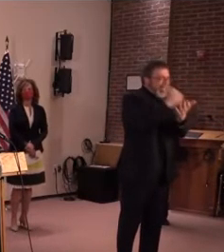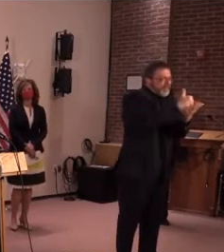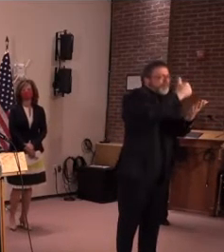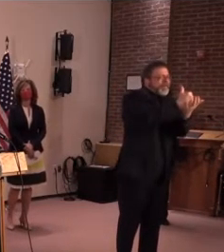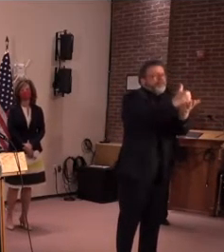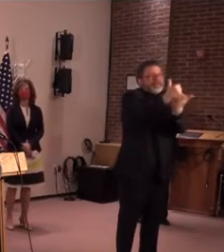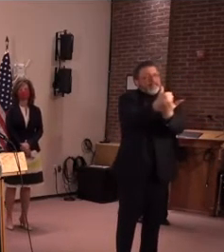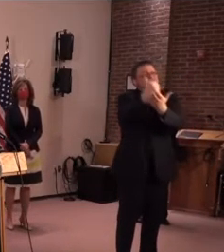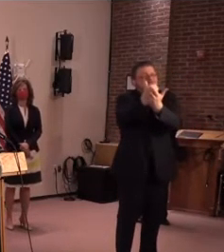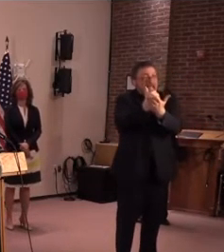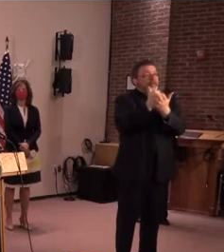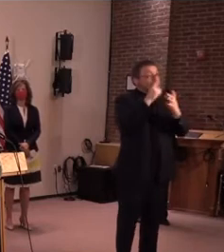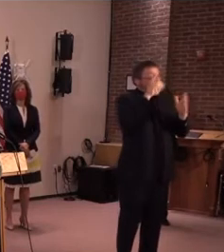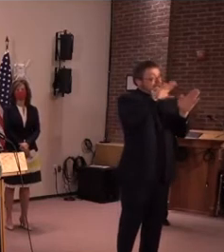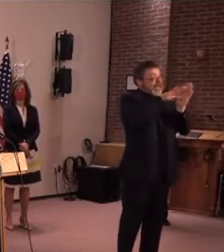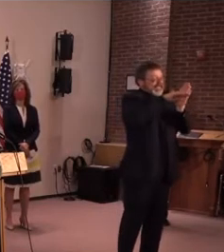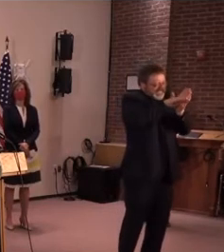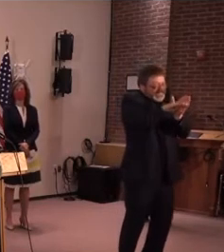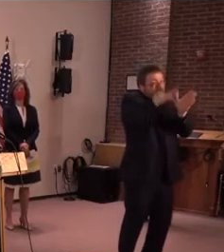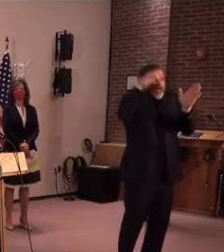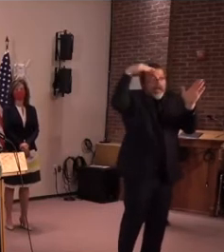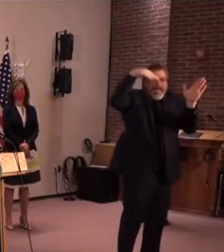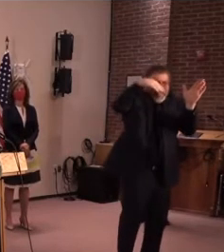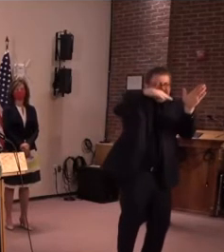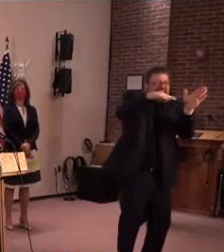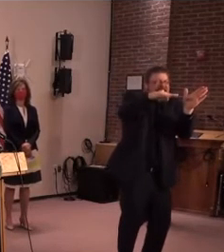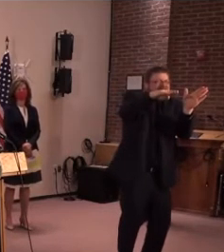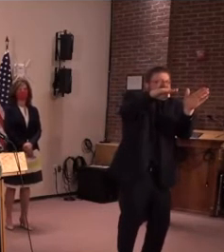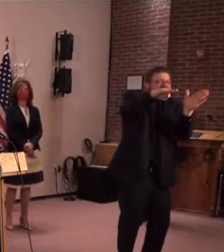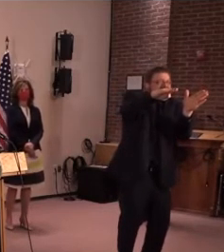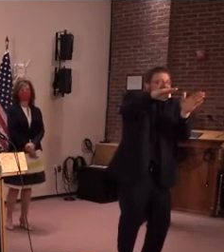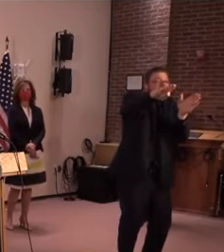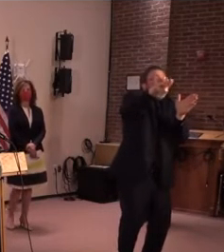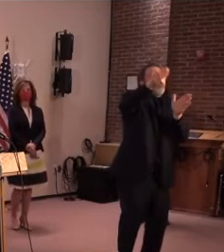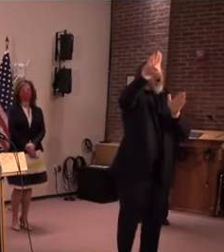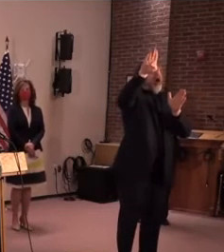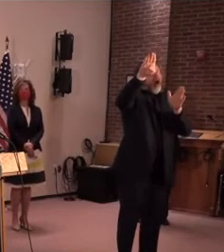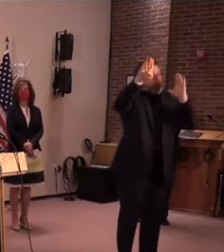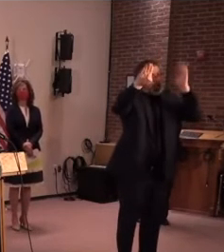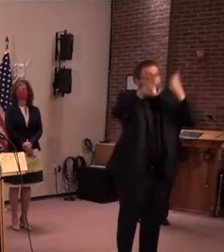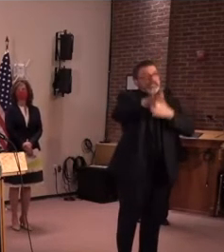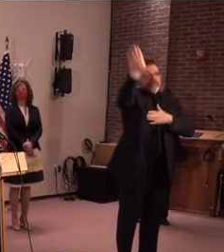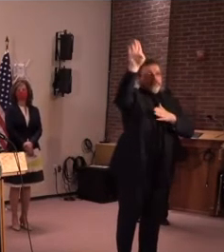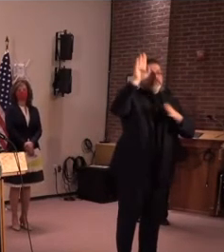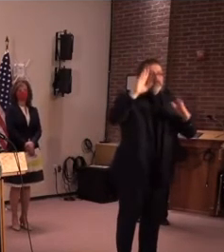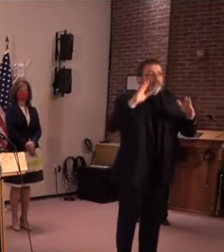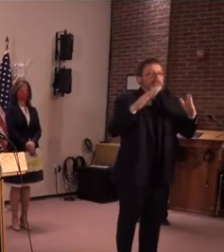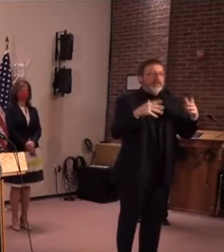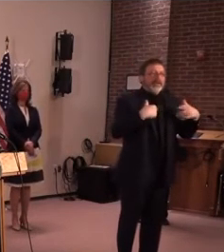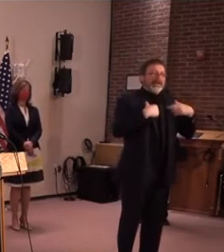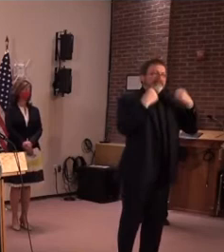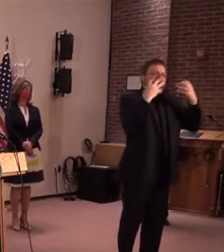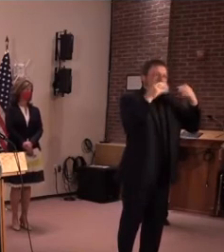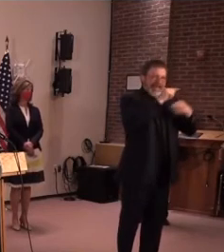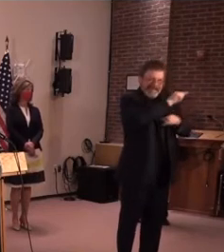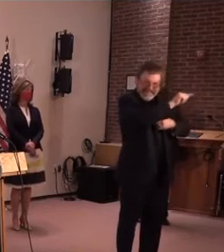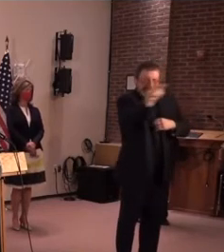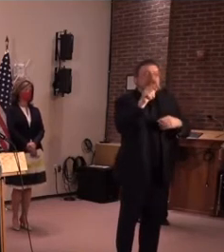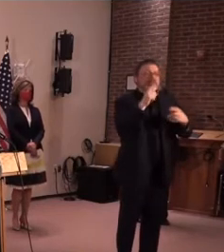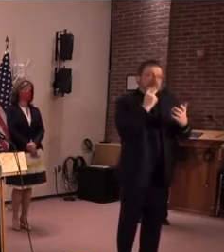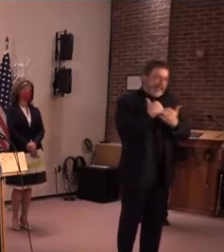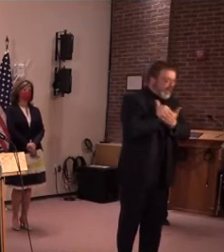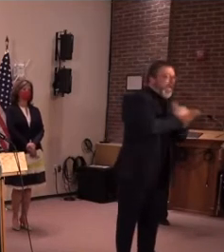addition to all the folks you've heard from today, there are dozens and dozens of stakeholders, business leaders, and